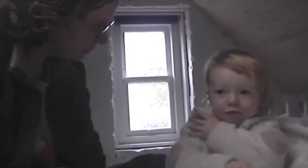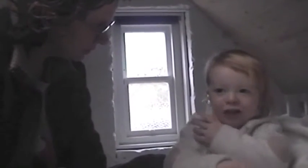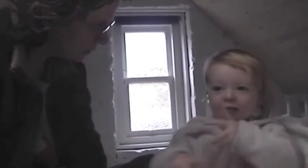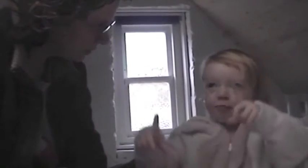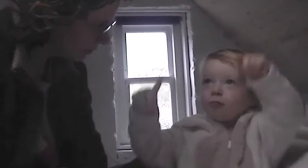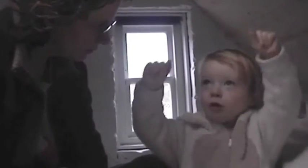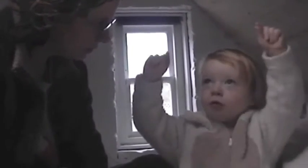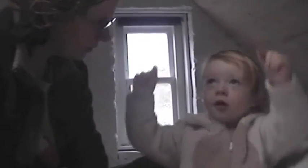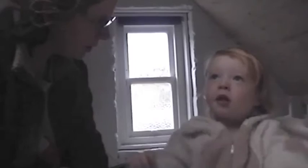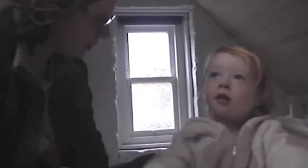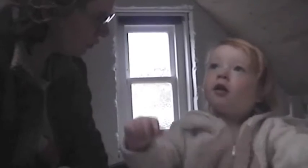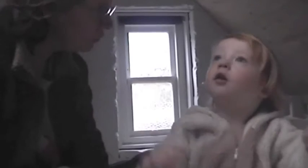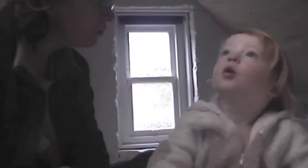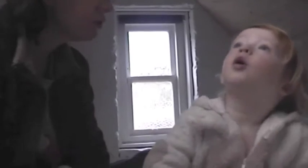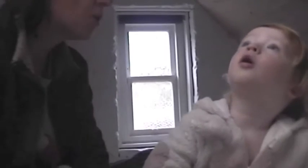Green moon. You saw me.